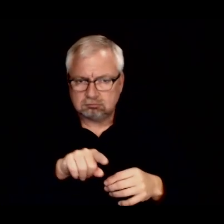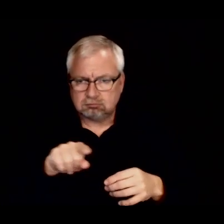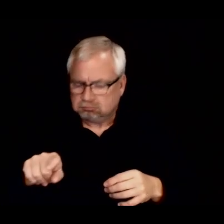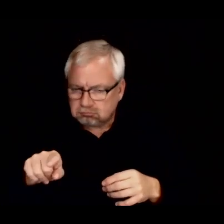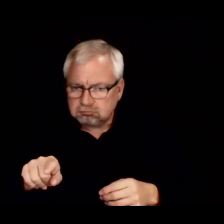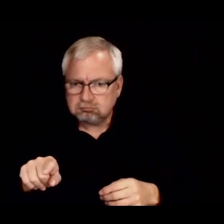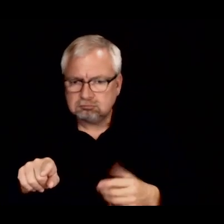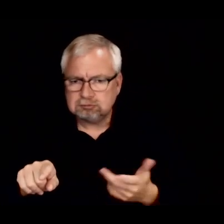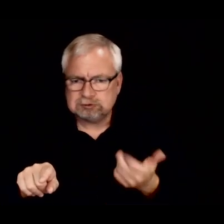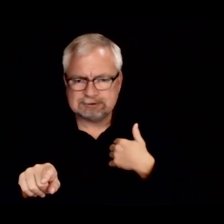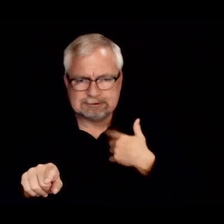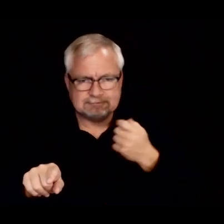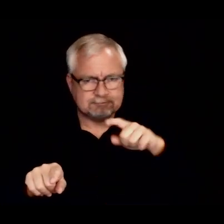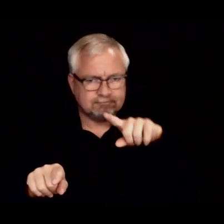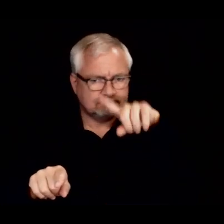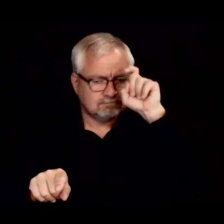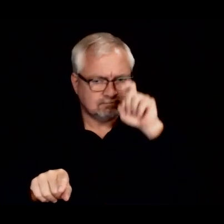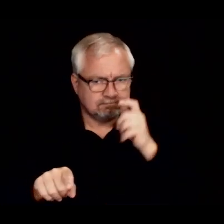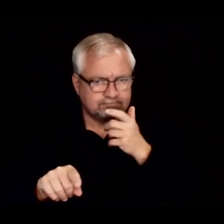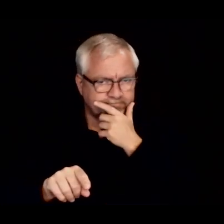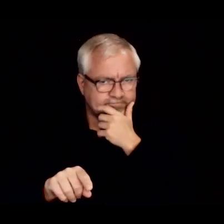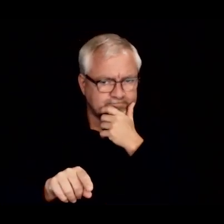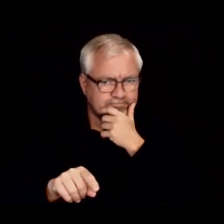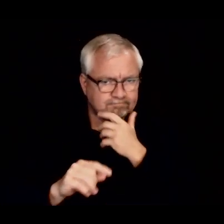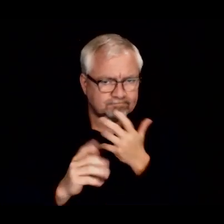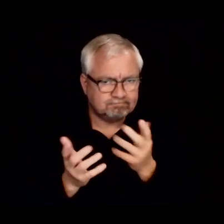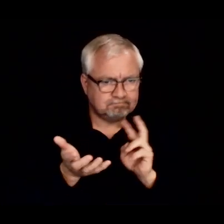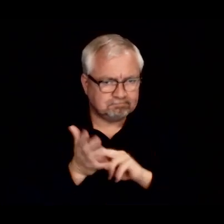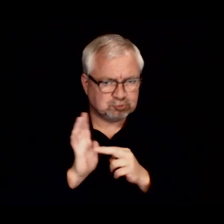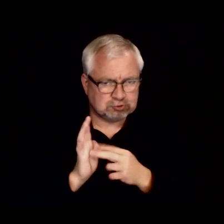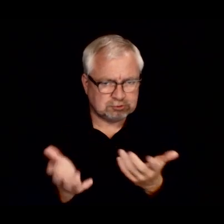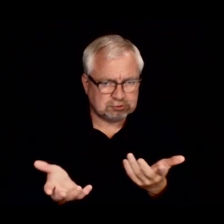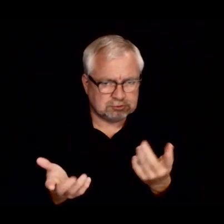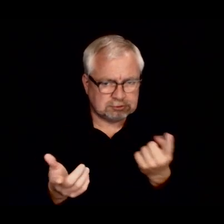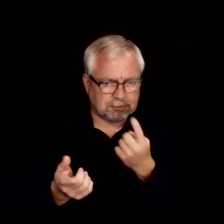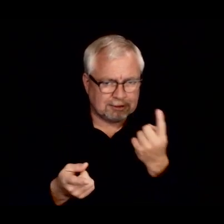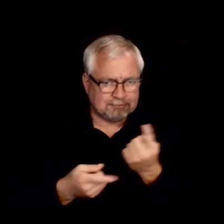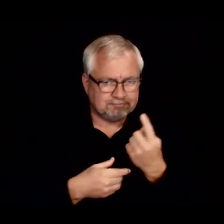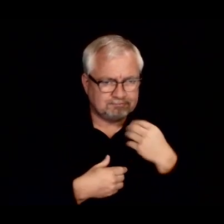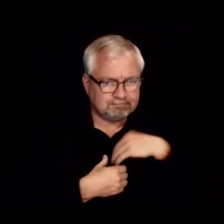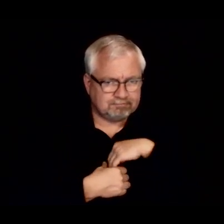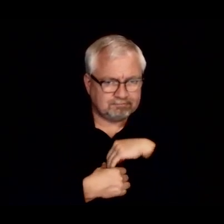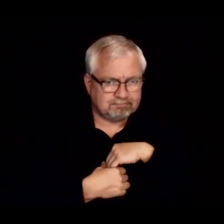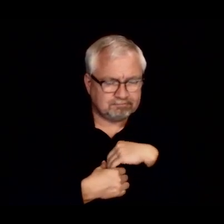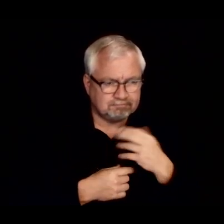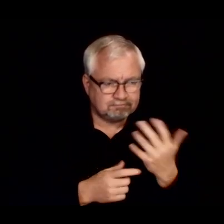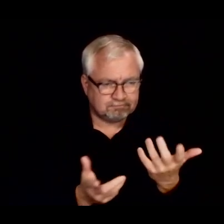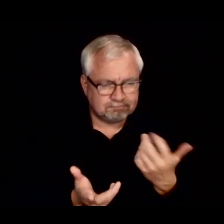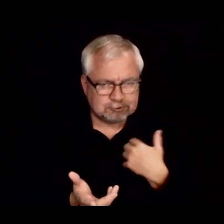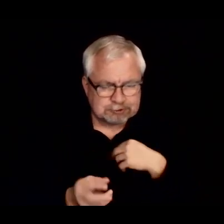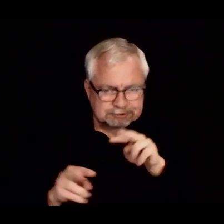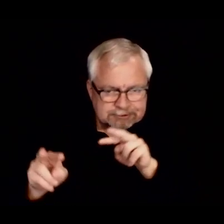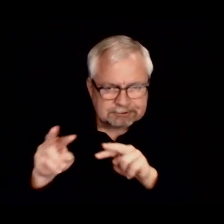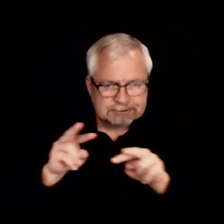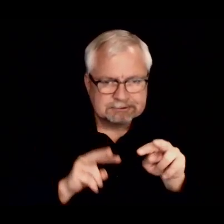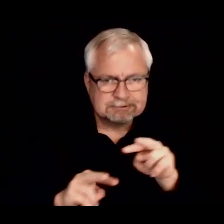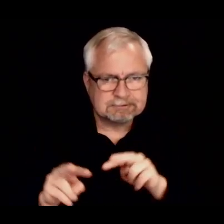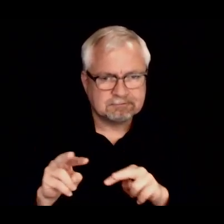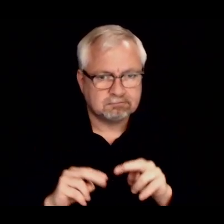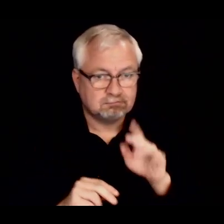I think that we take encouragement anytime that the numbers look better, but by the same